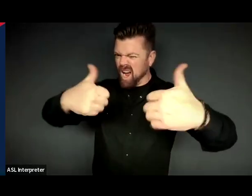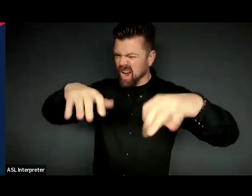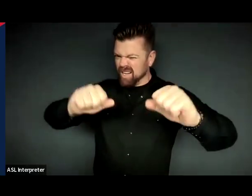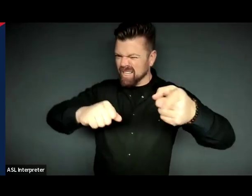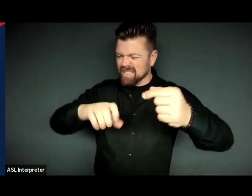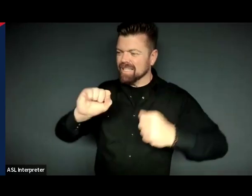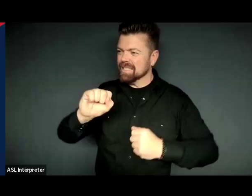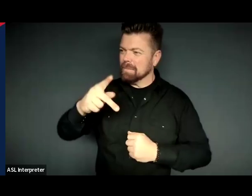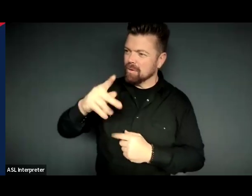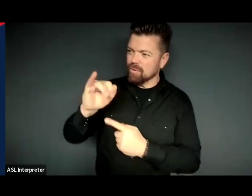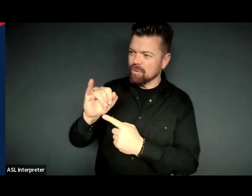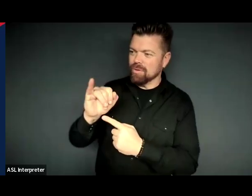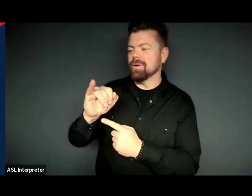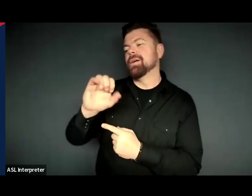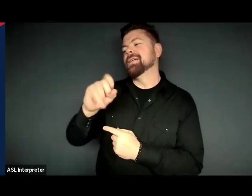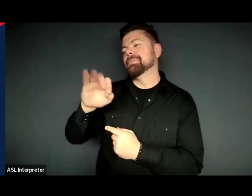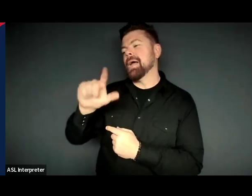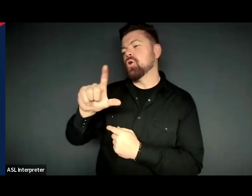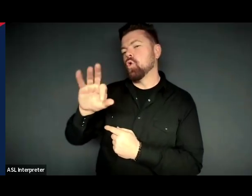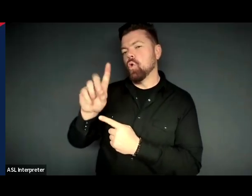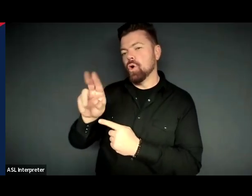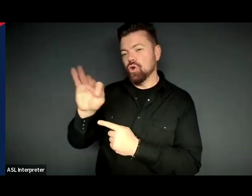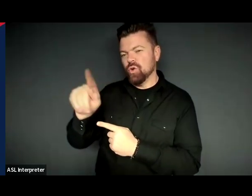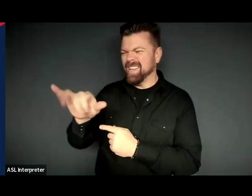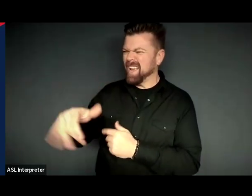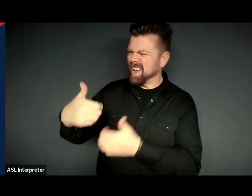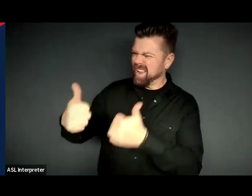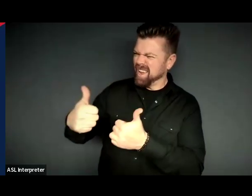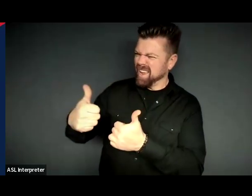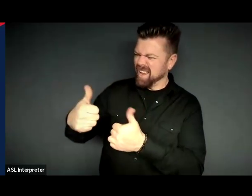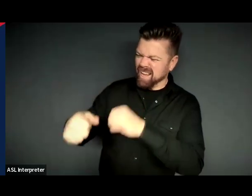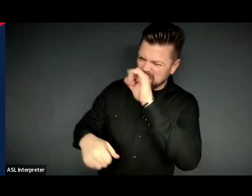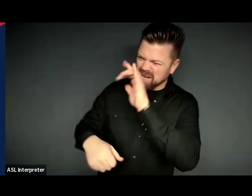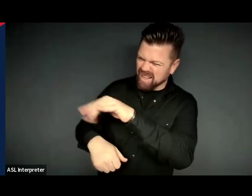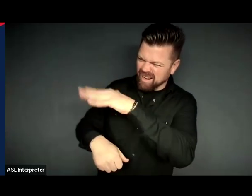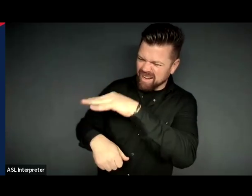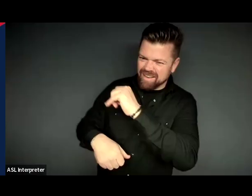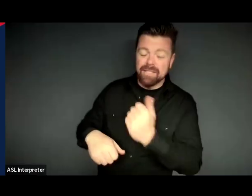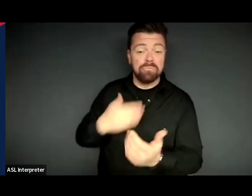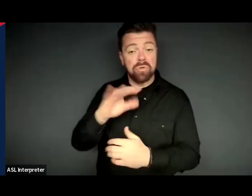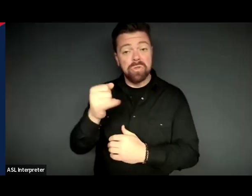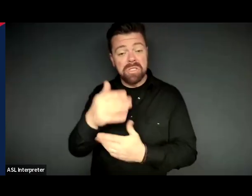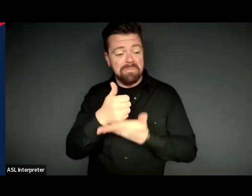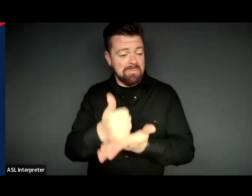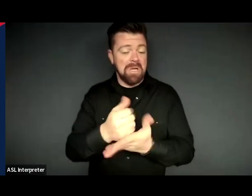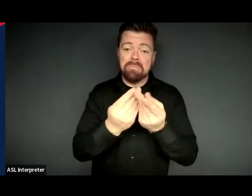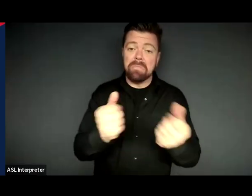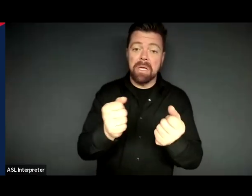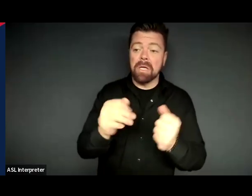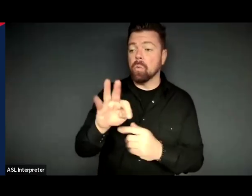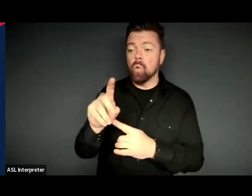cord unit. Been there many times. Love it there. And it does a great job in helping healing wounds. And it really does. And it's